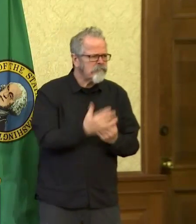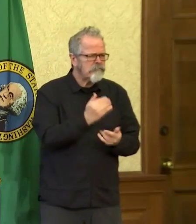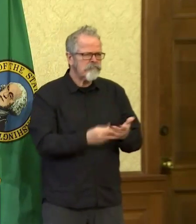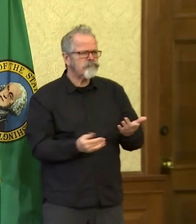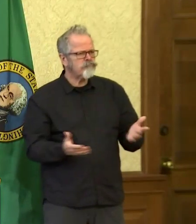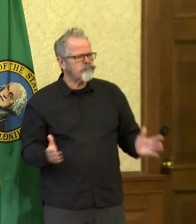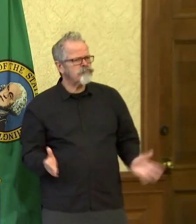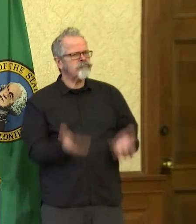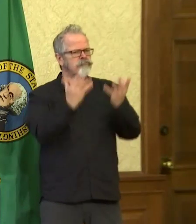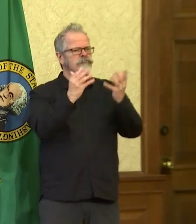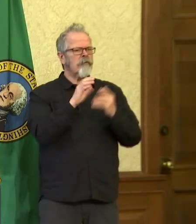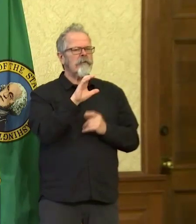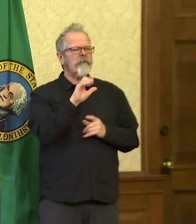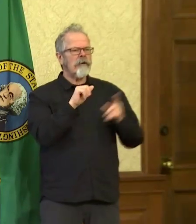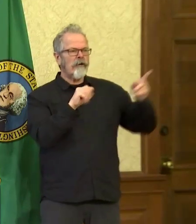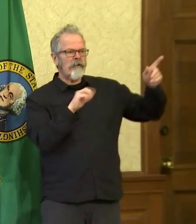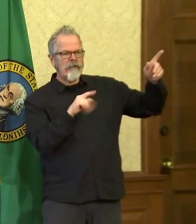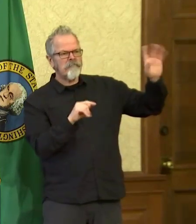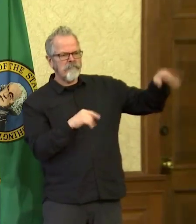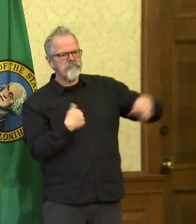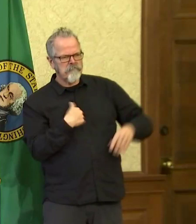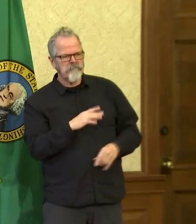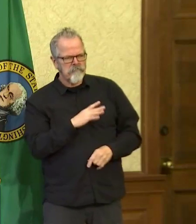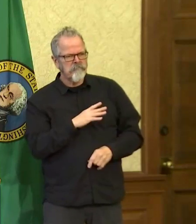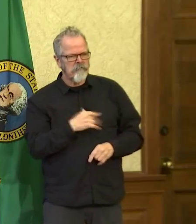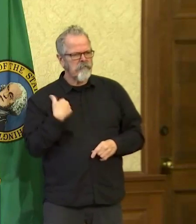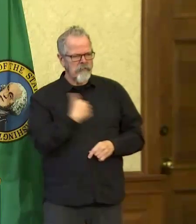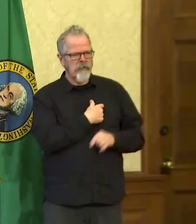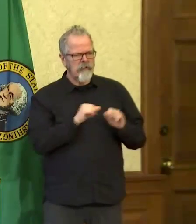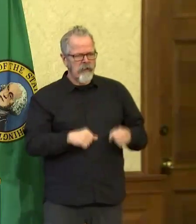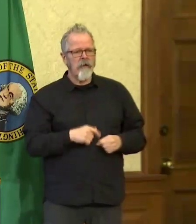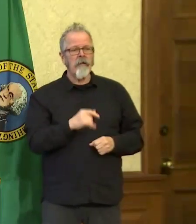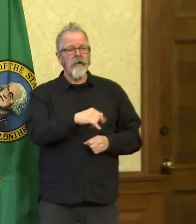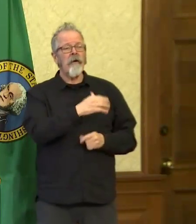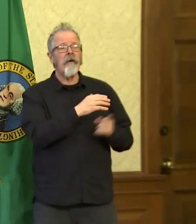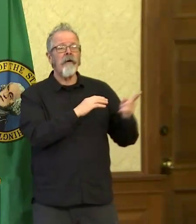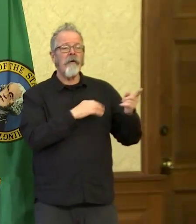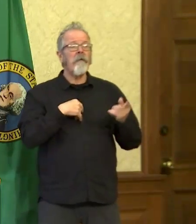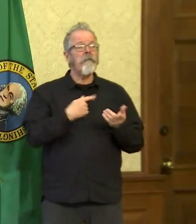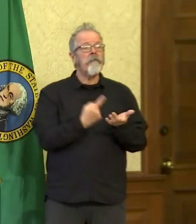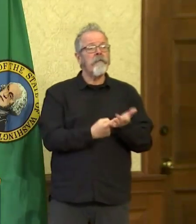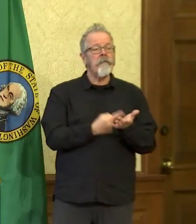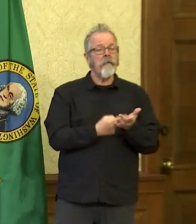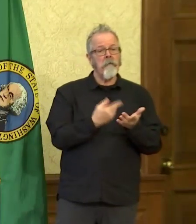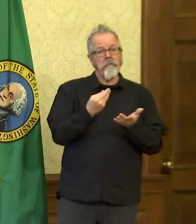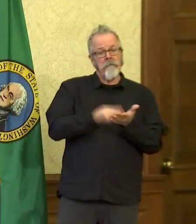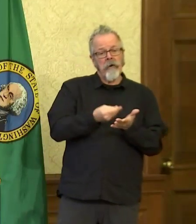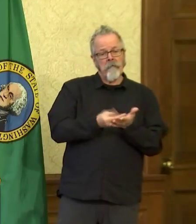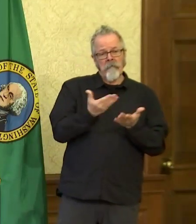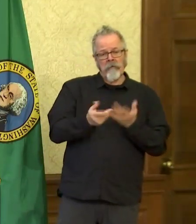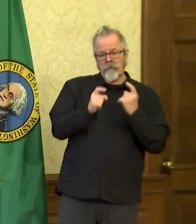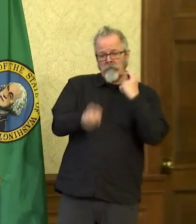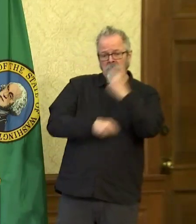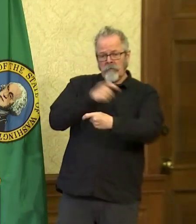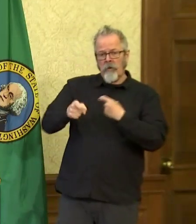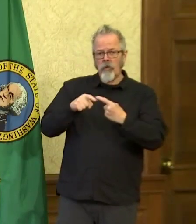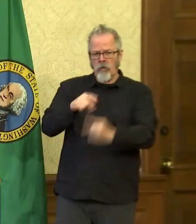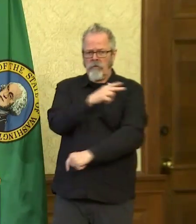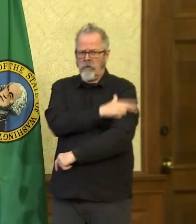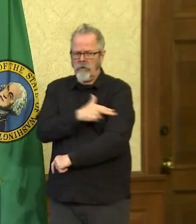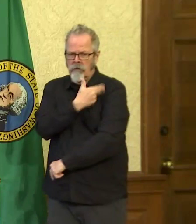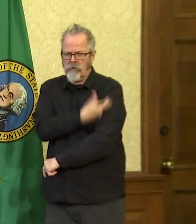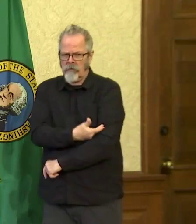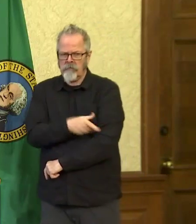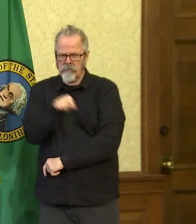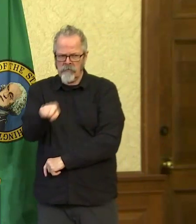of their financial holes that have been pronounced because of the losing the elected surgery revenue. So we hope that'll be helpful